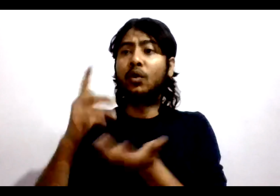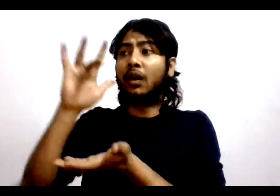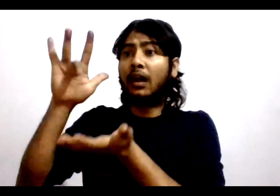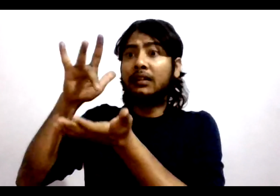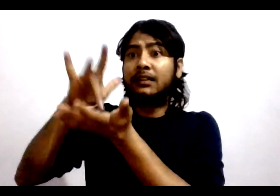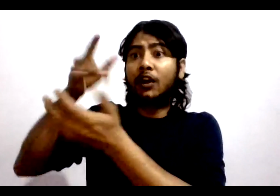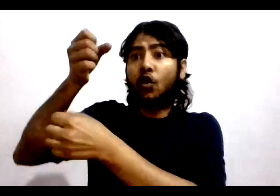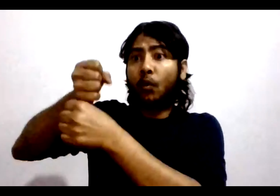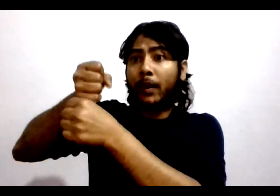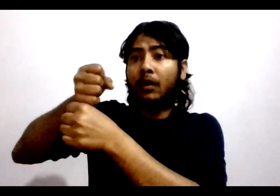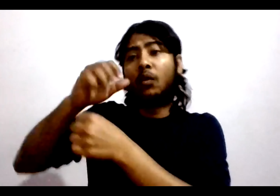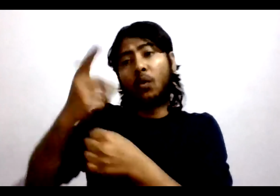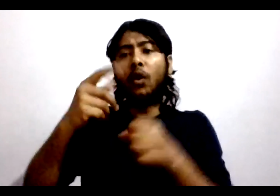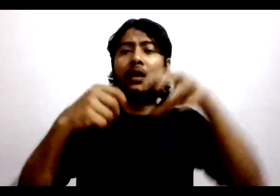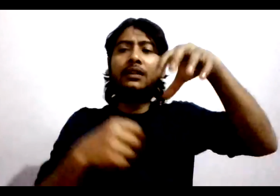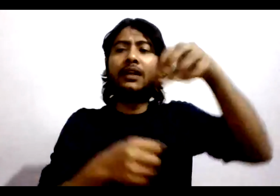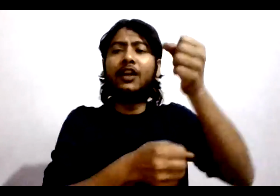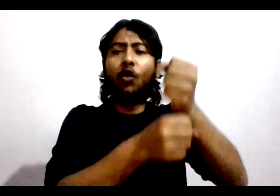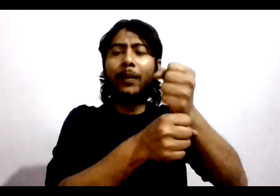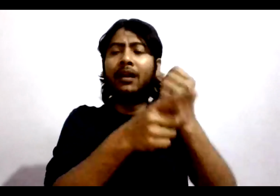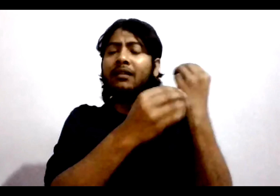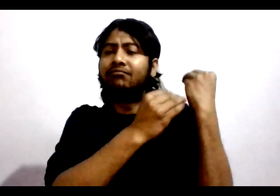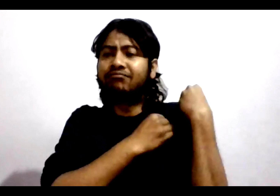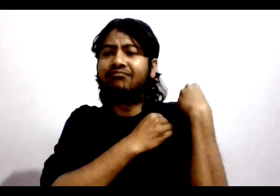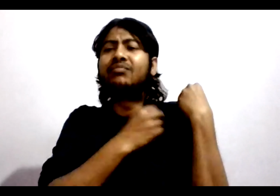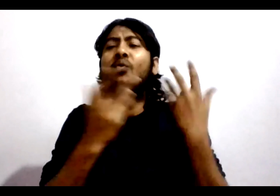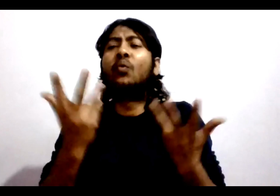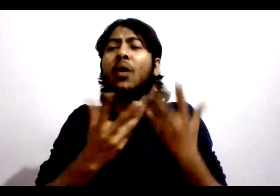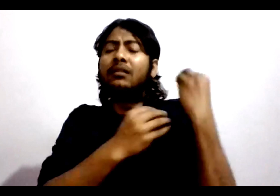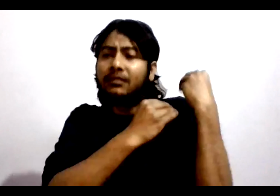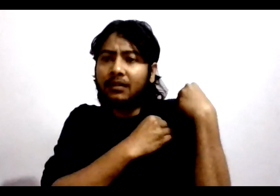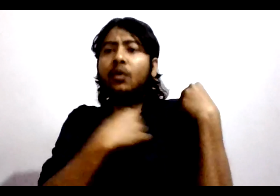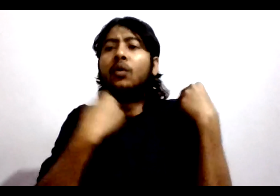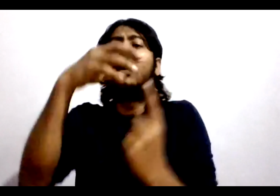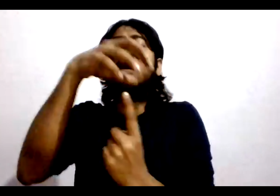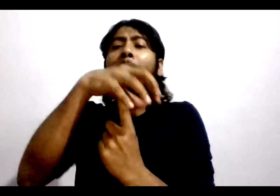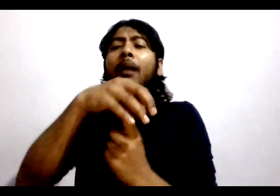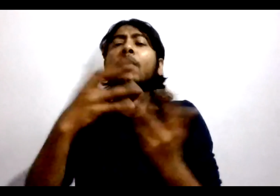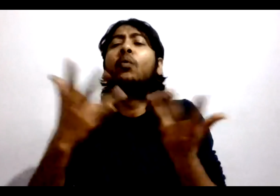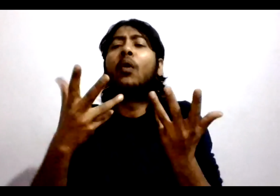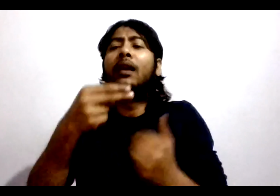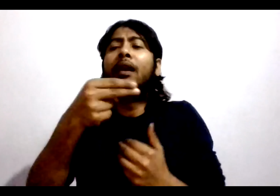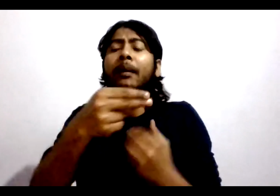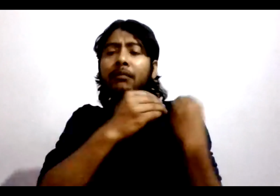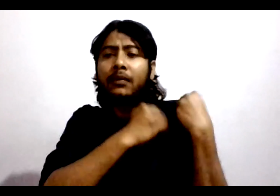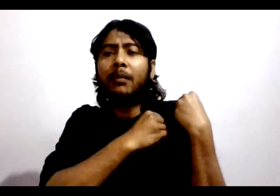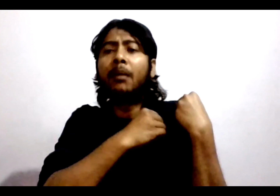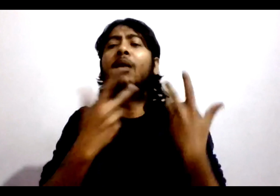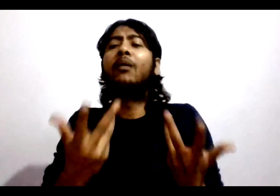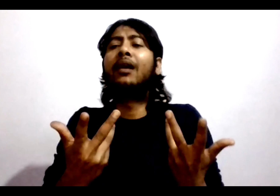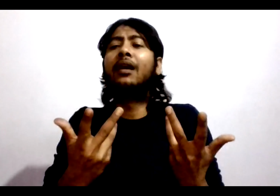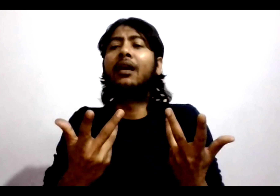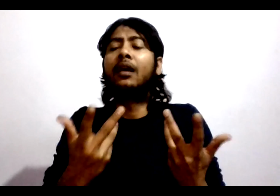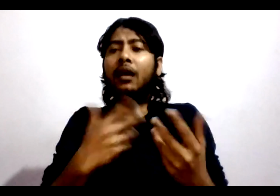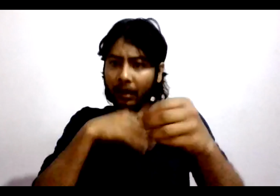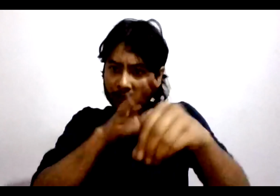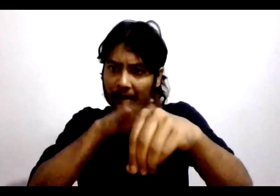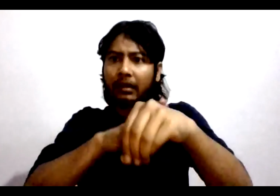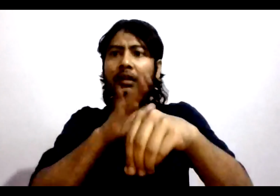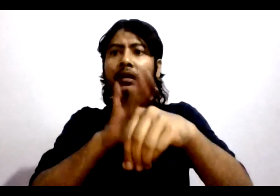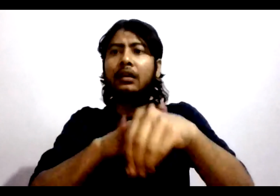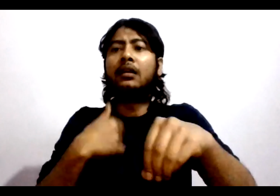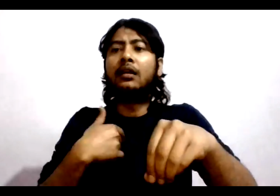after these provision and ensure that they are properly implemented? Like, sir, there's what only I can observe is that